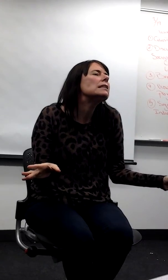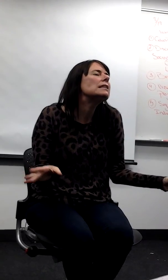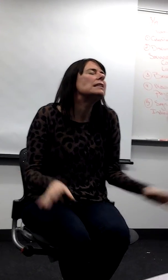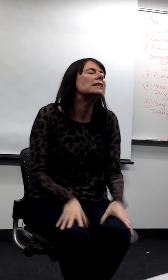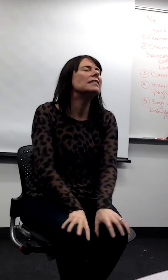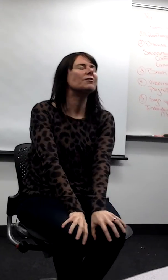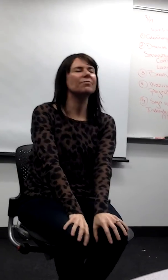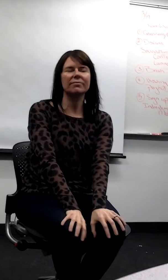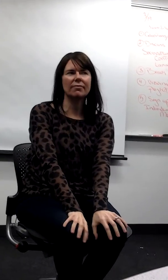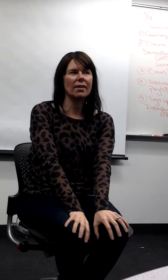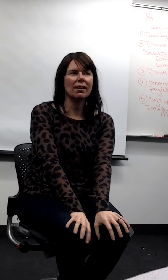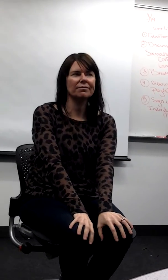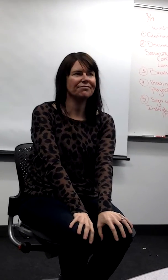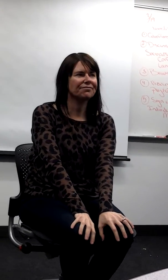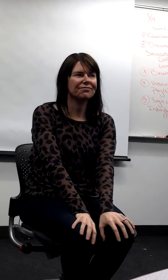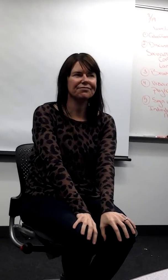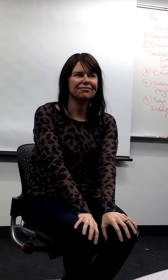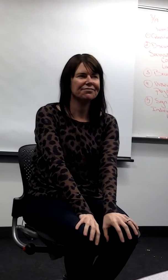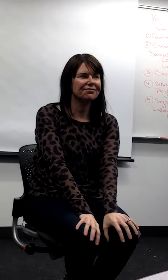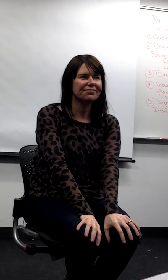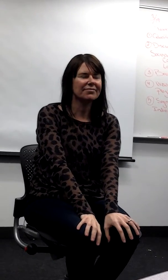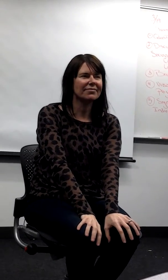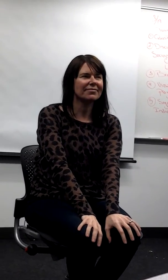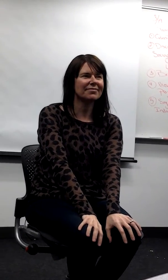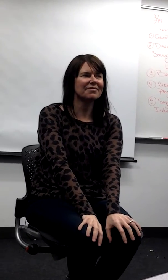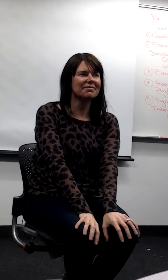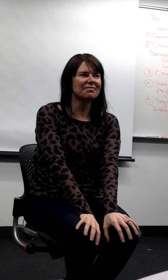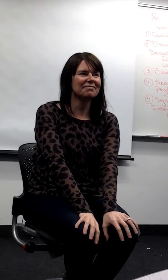Again, there was no interpreter. I had ear